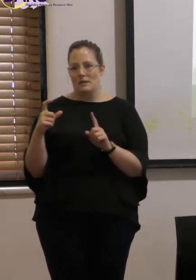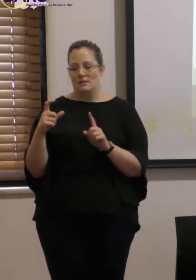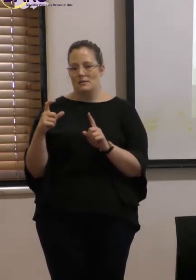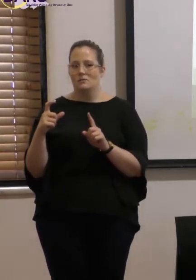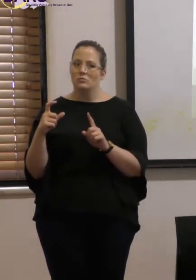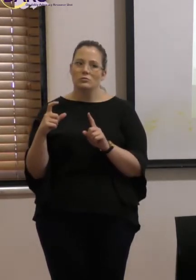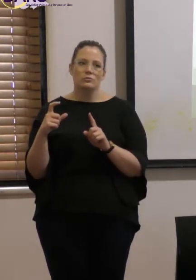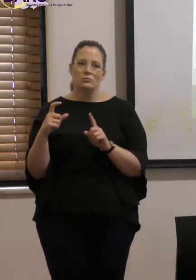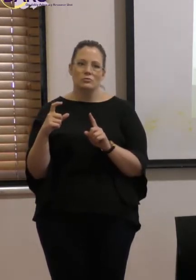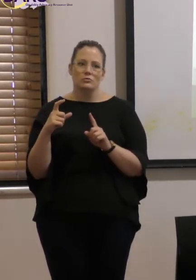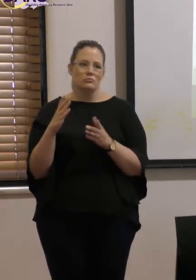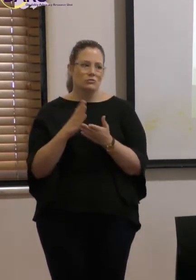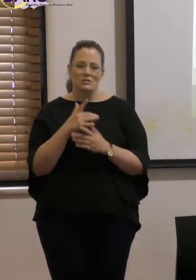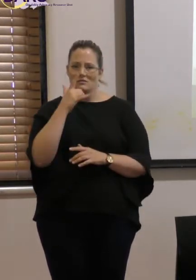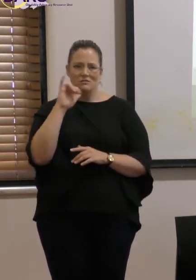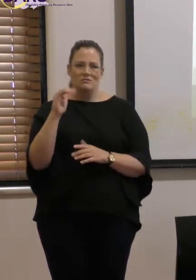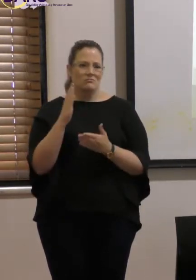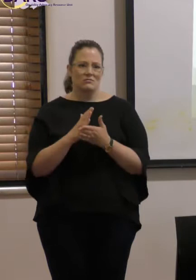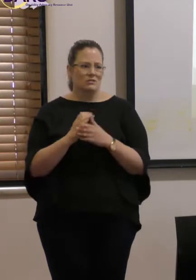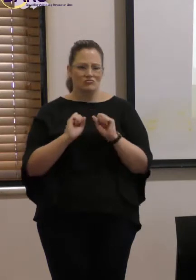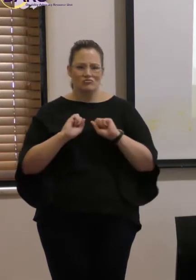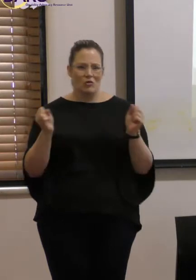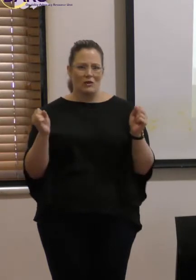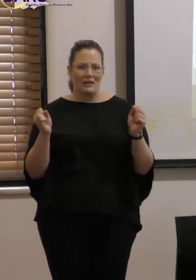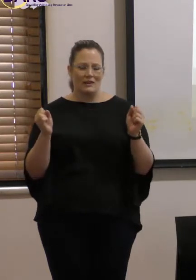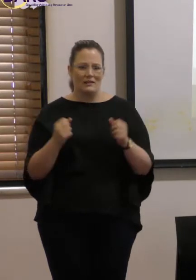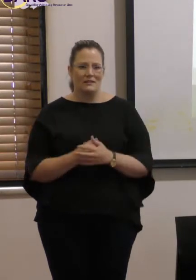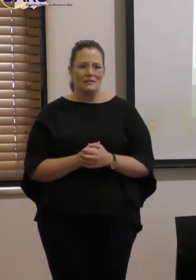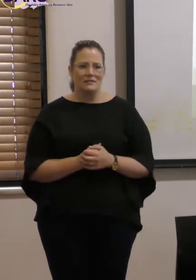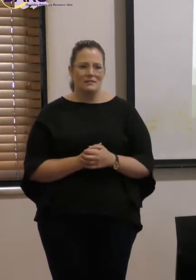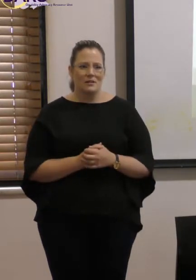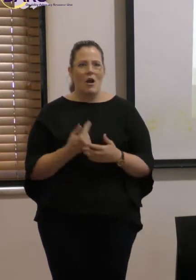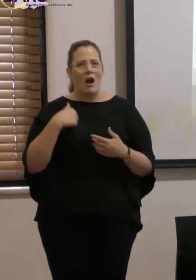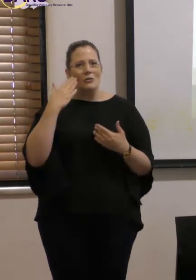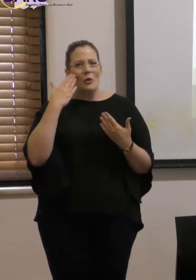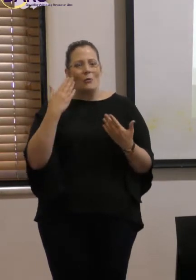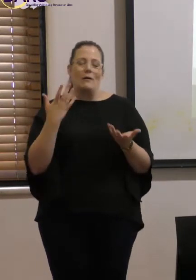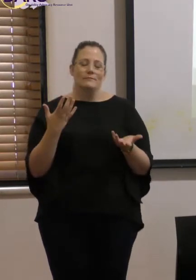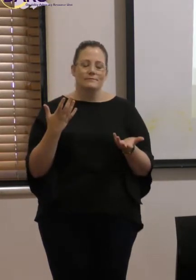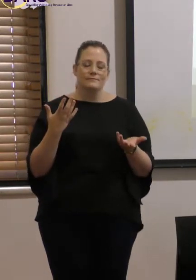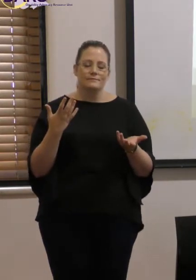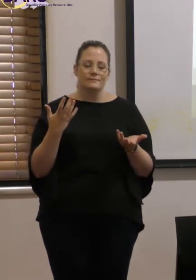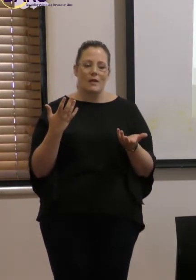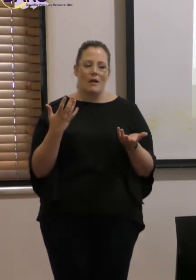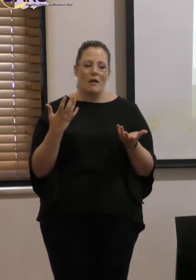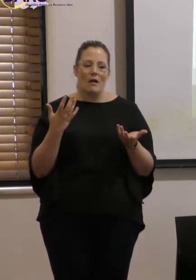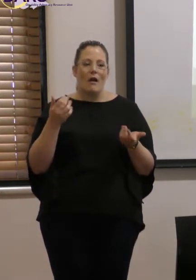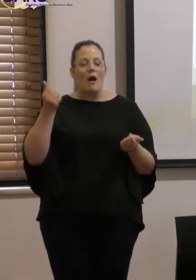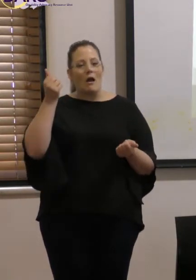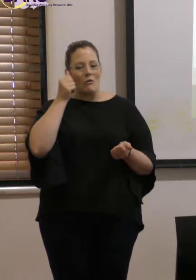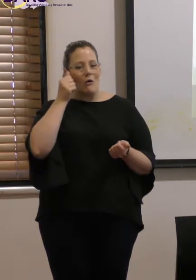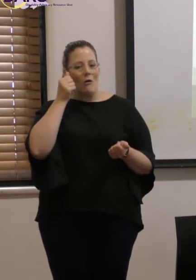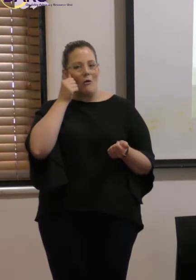know, which is shocking in itself. But I don't know why I mean I do know, but I think there's clearly a